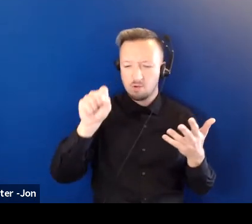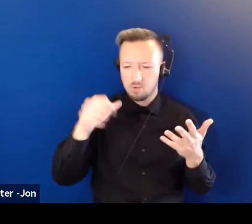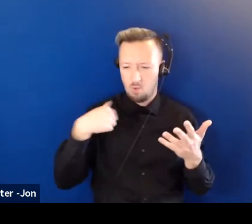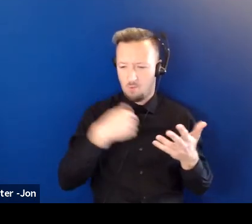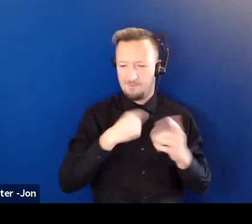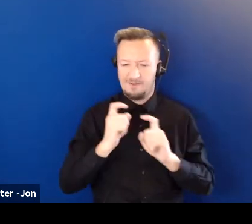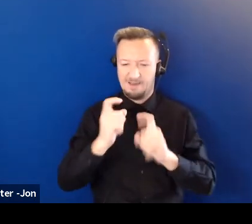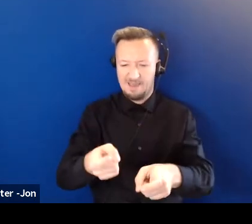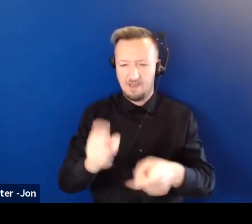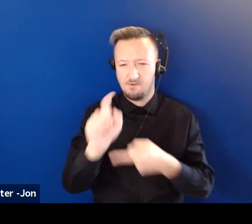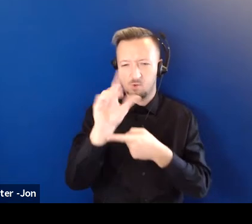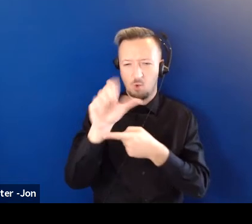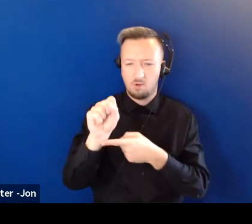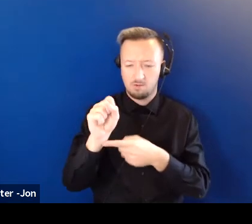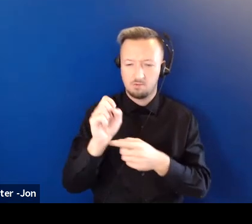their goals.